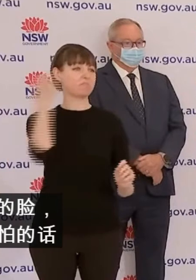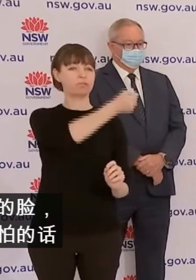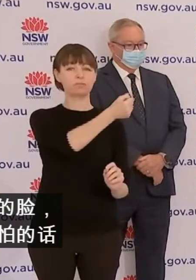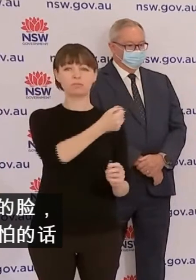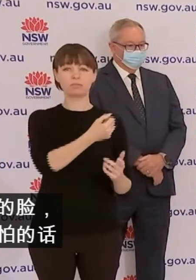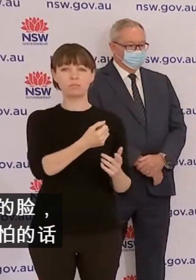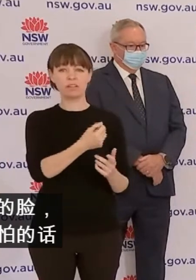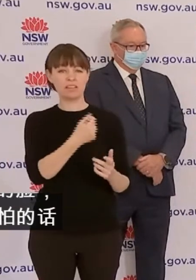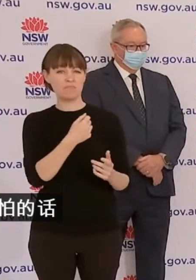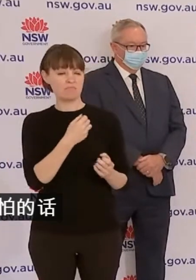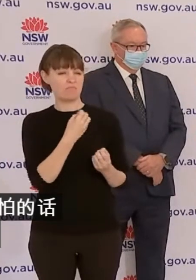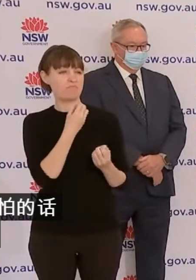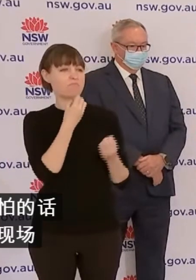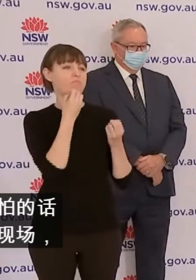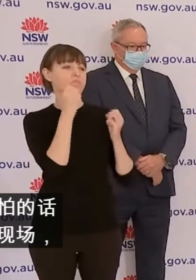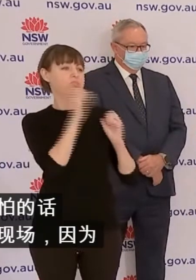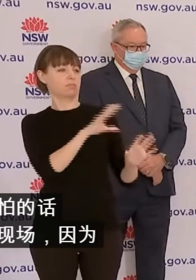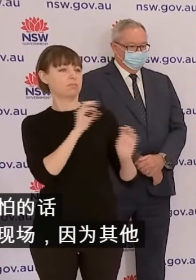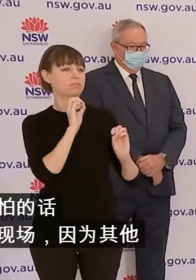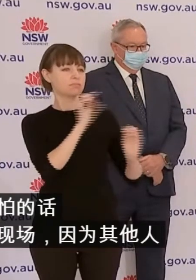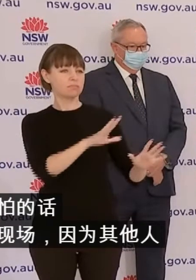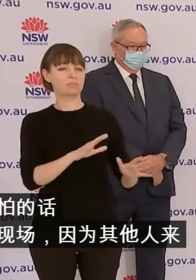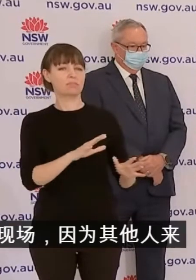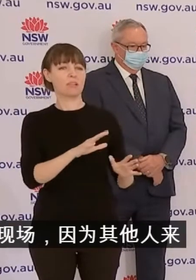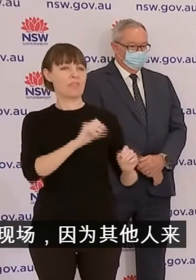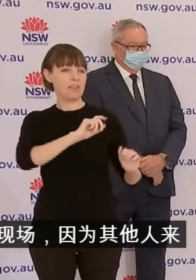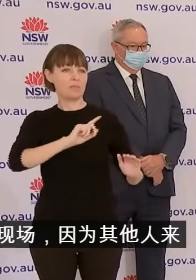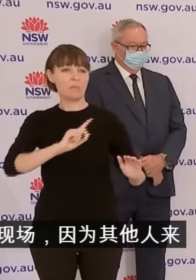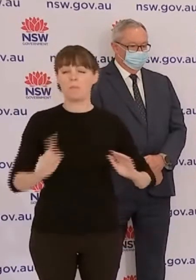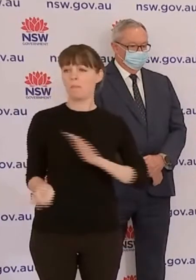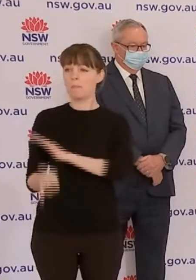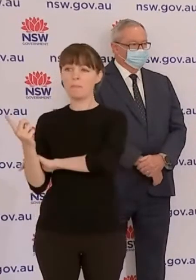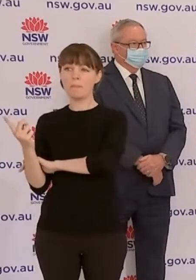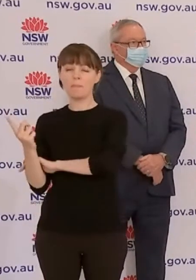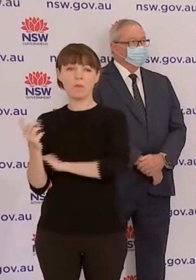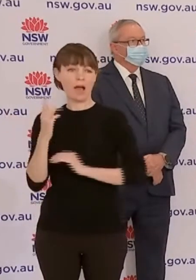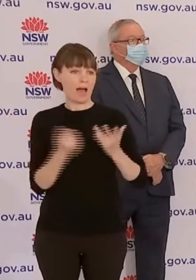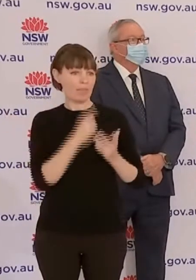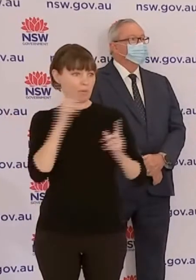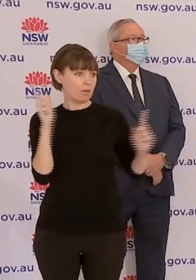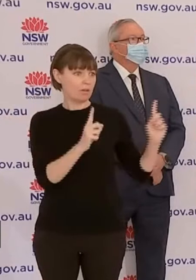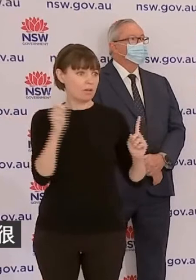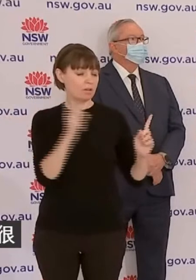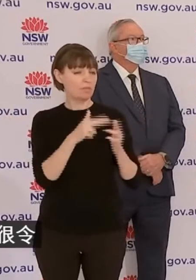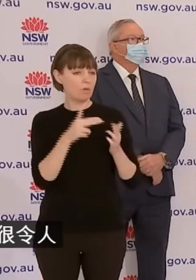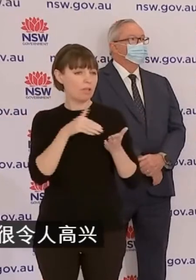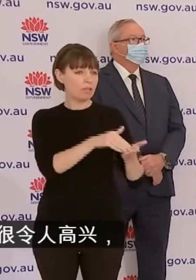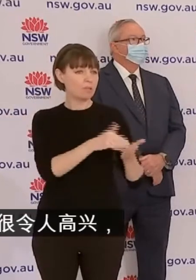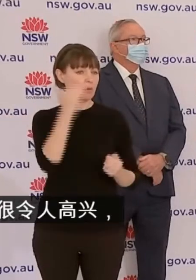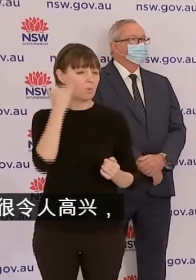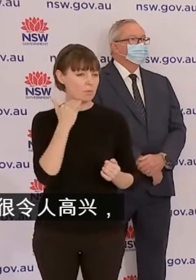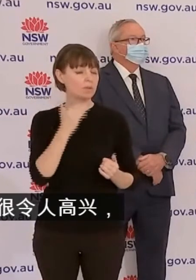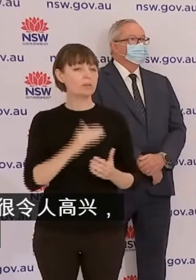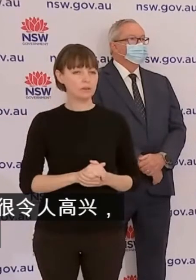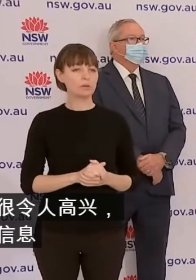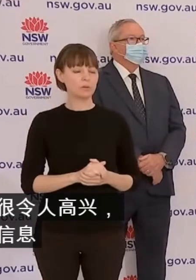horrible things, and then left the scene as others come to help that lady. What I can say, which is very pleasing as a